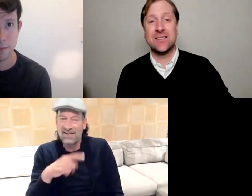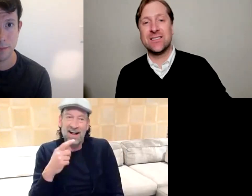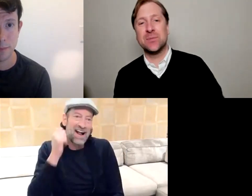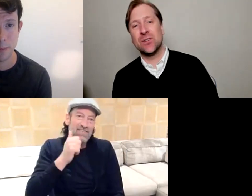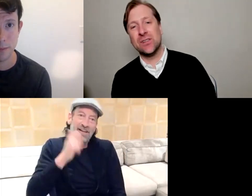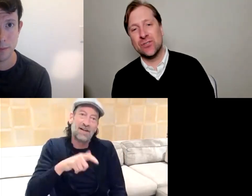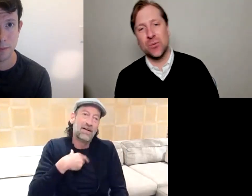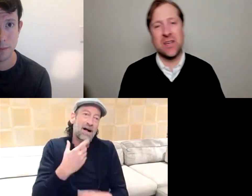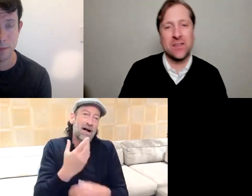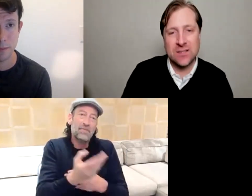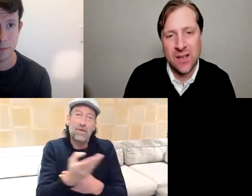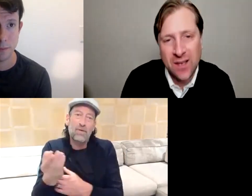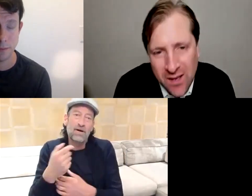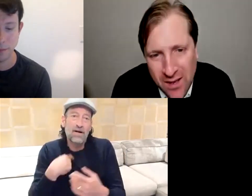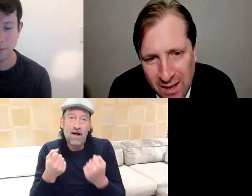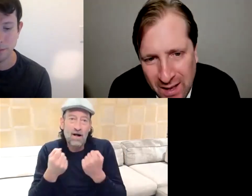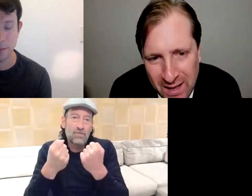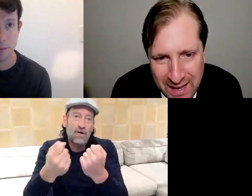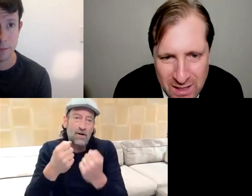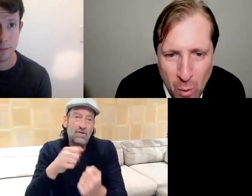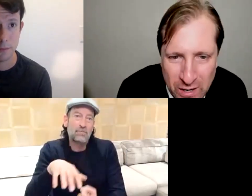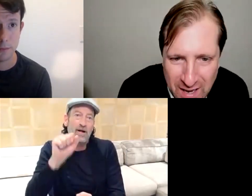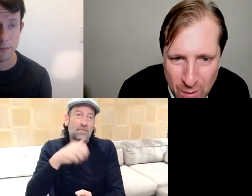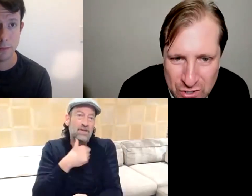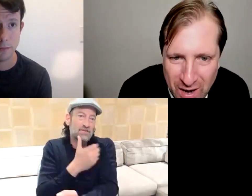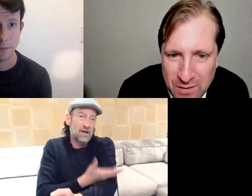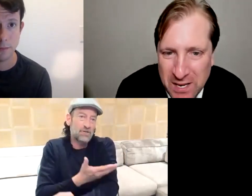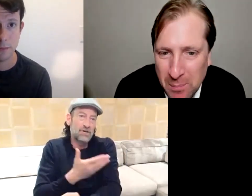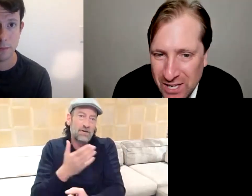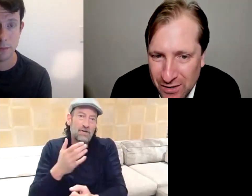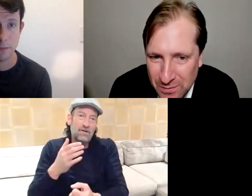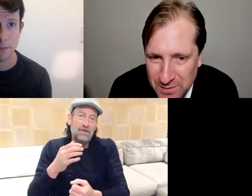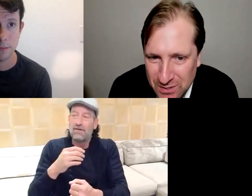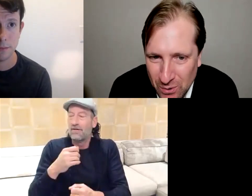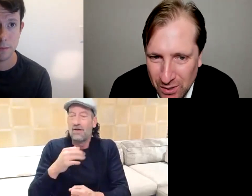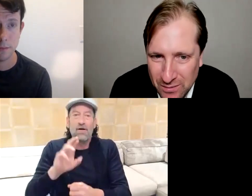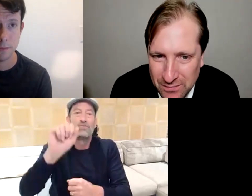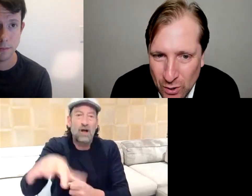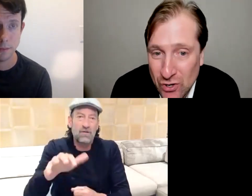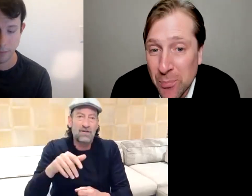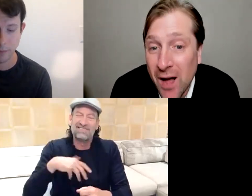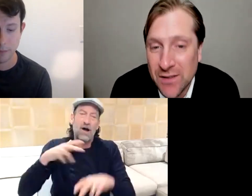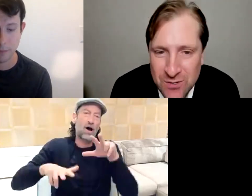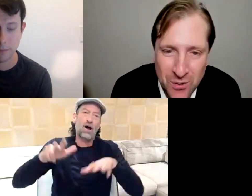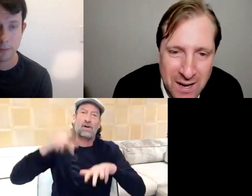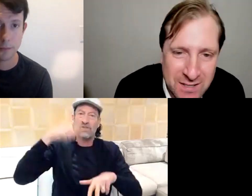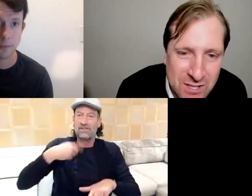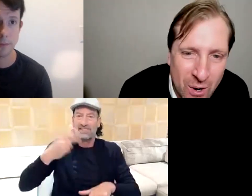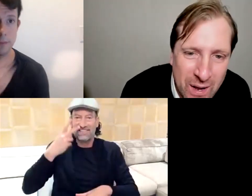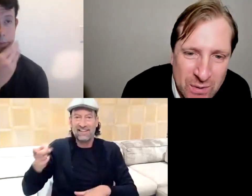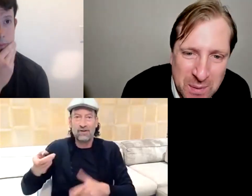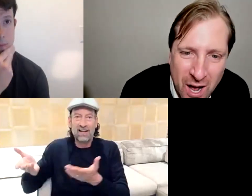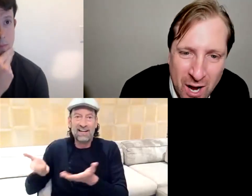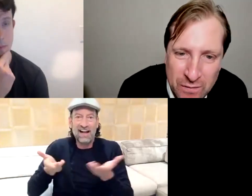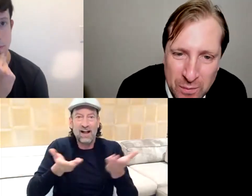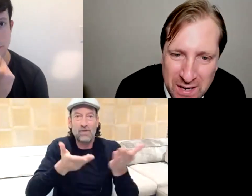Yes, that's absolutely true. Because in the morning I would drive and pick up my daughter from school or drop her off at school, right? So